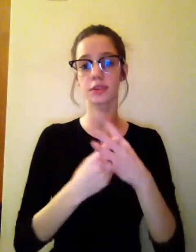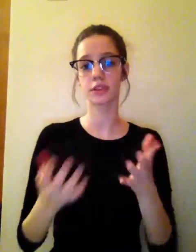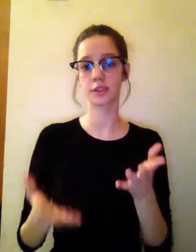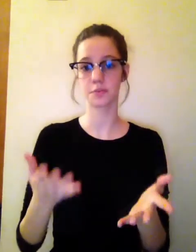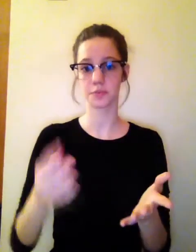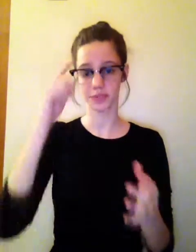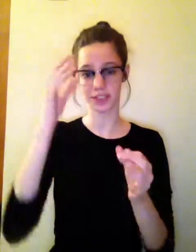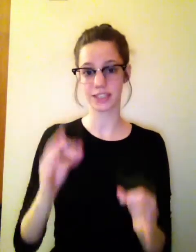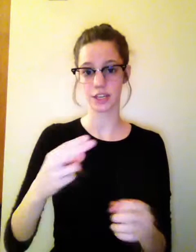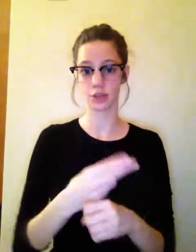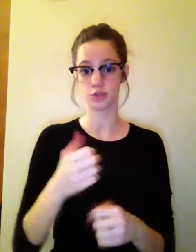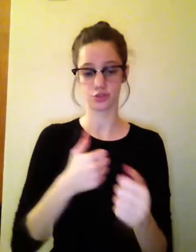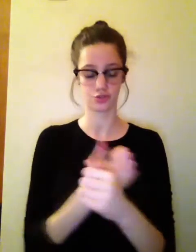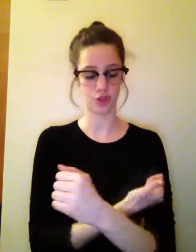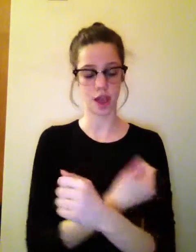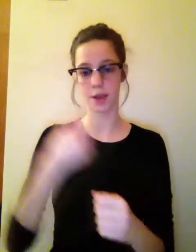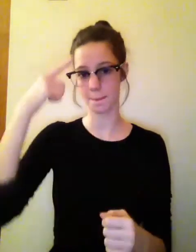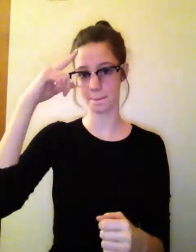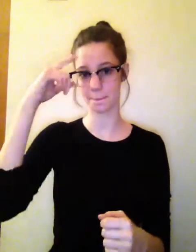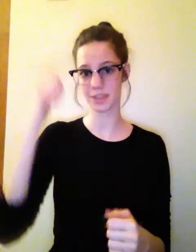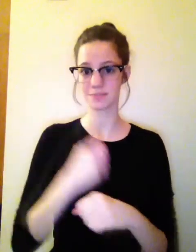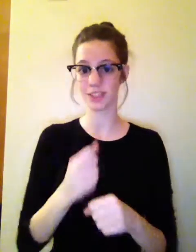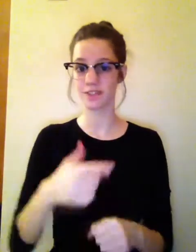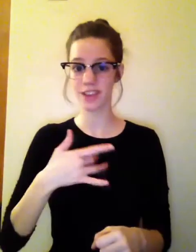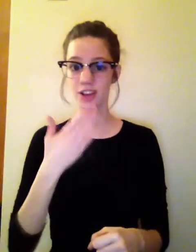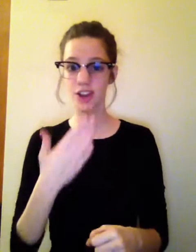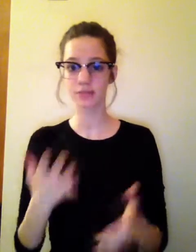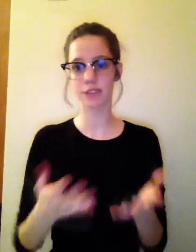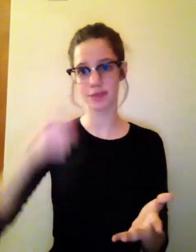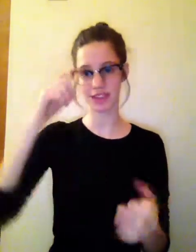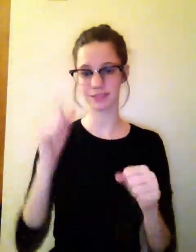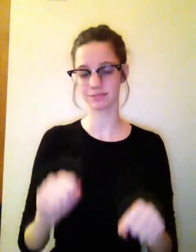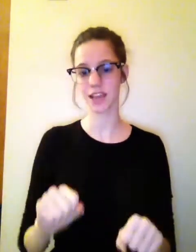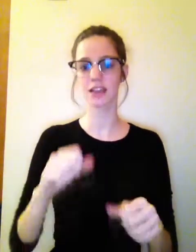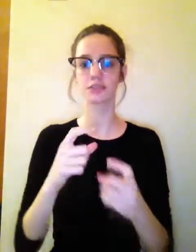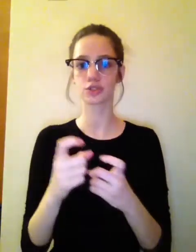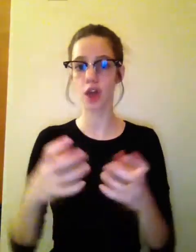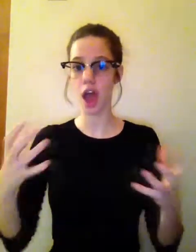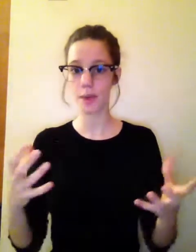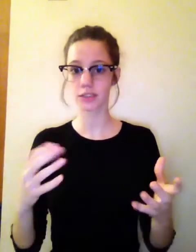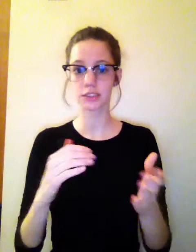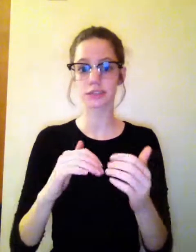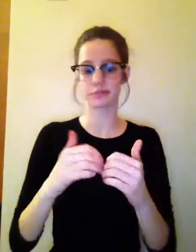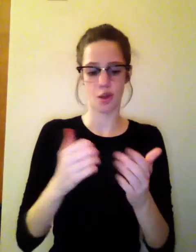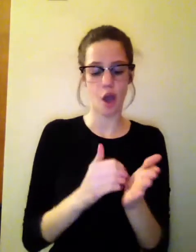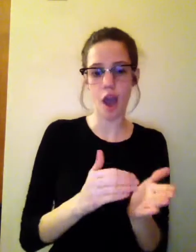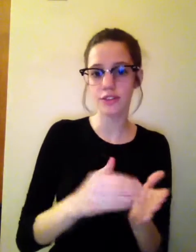take a drug because you like the way it makes you feel. You may think you can control how much and how often you use it. But